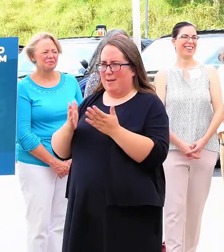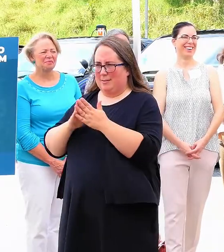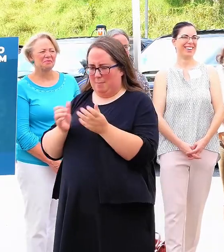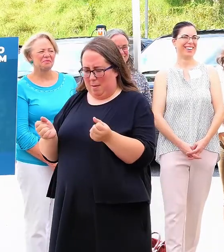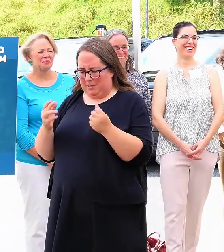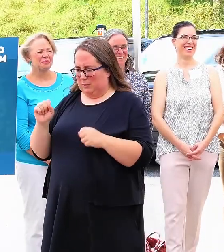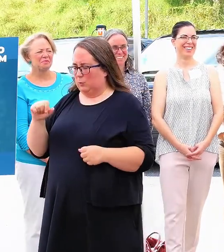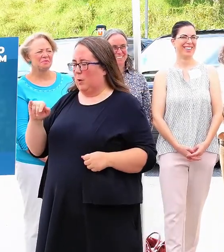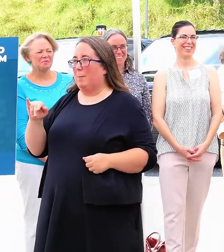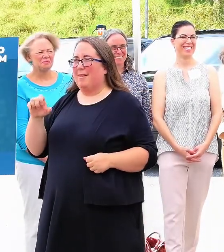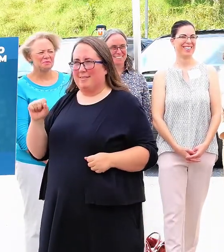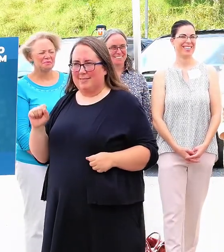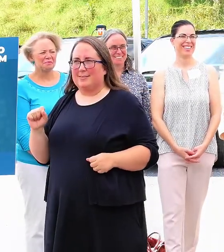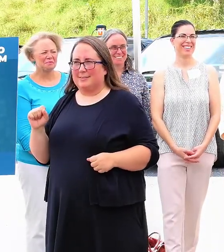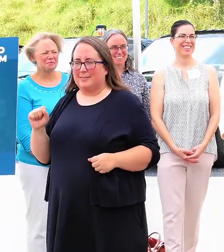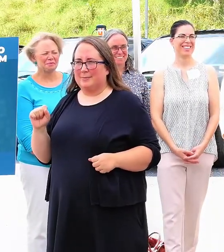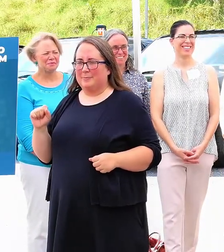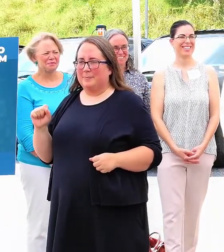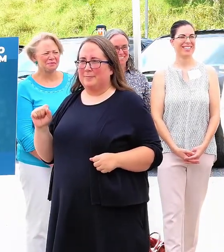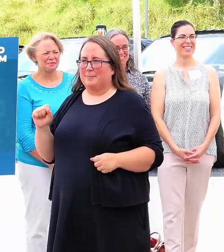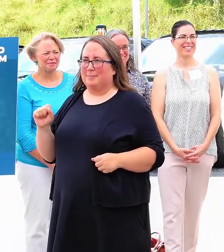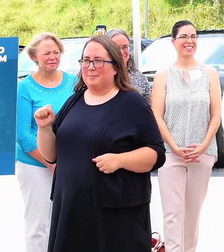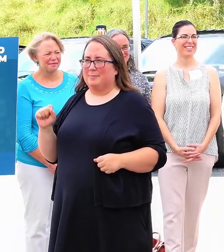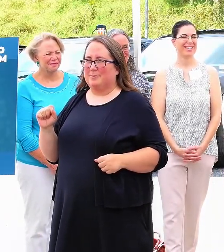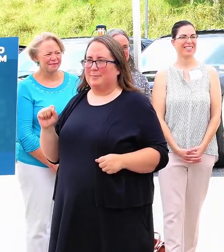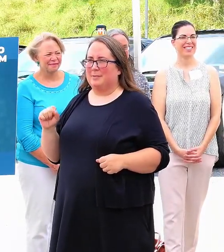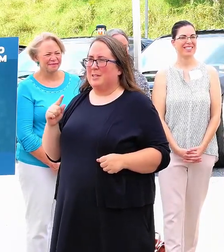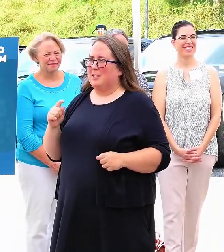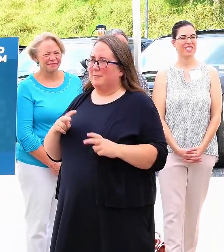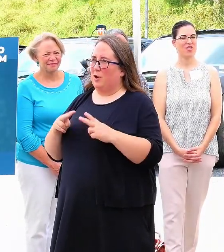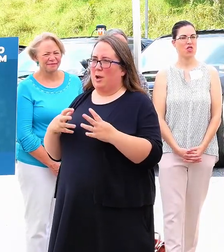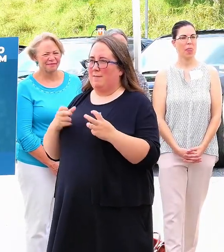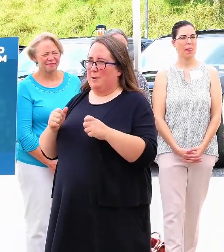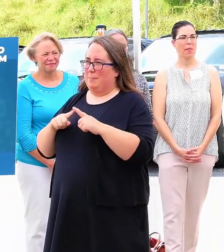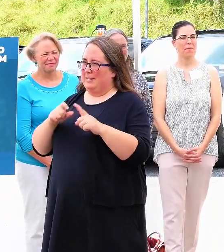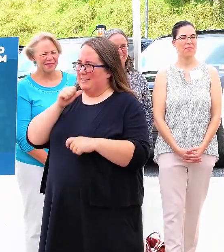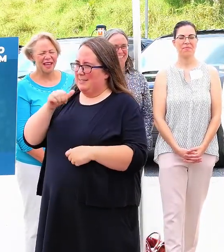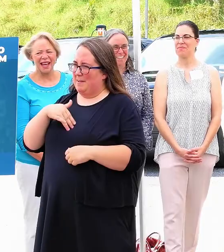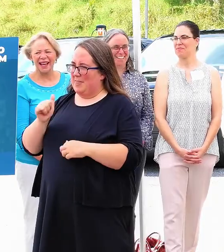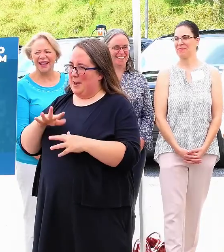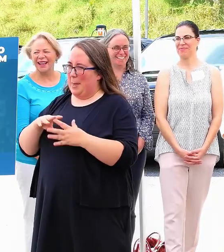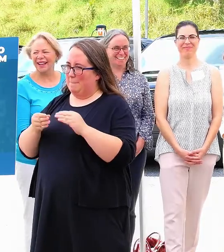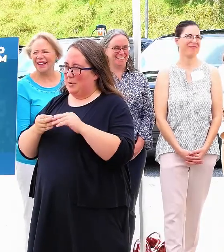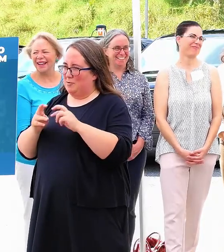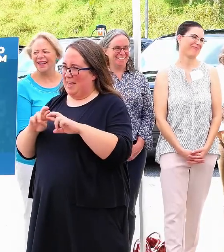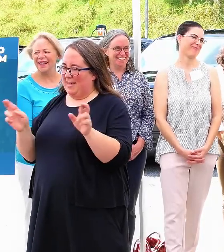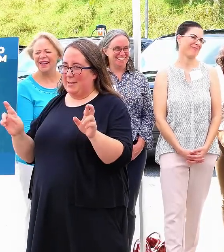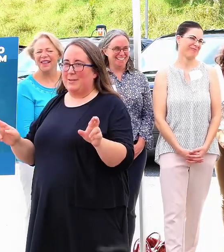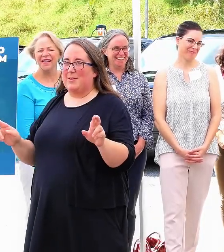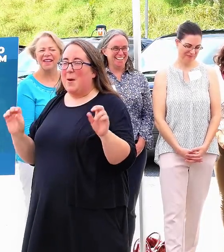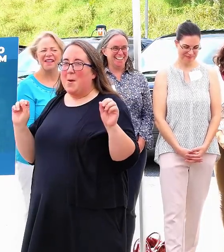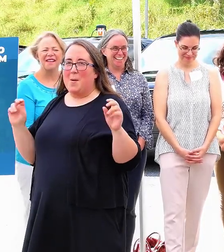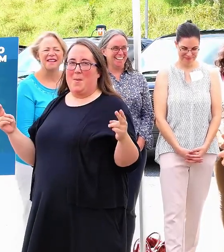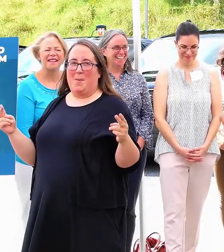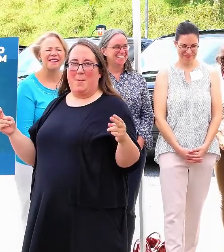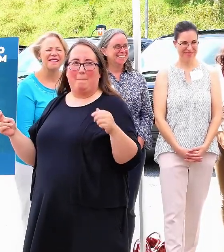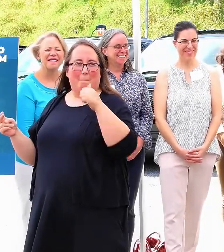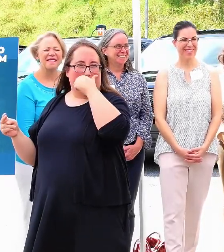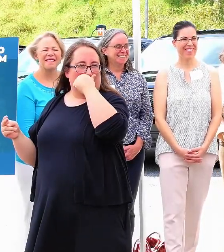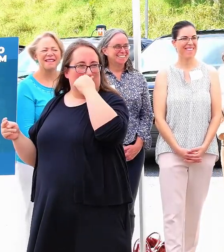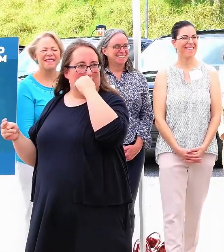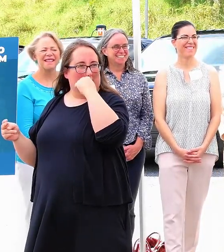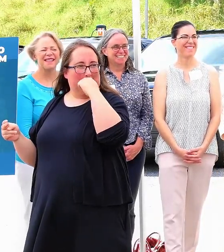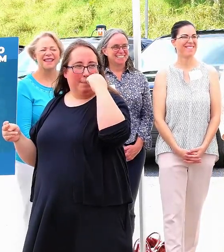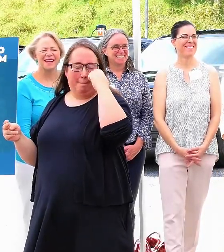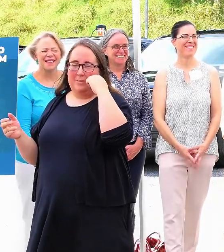how many square miles they were, and he's very competent, but he did not have that right at the top of his head. So